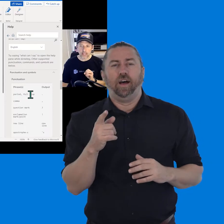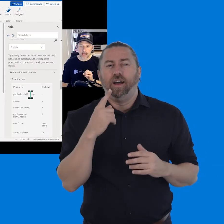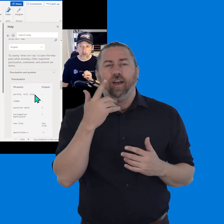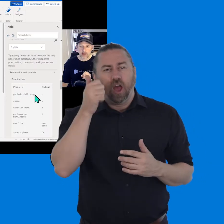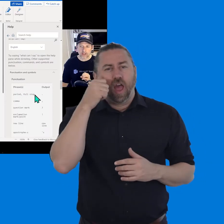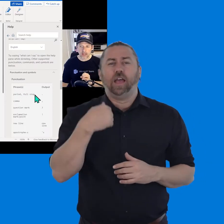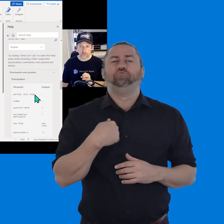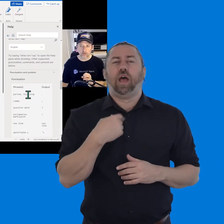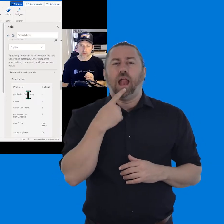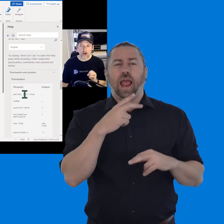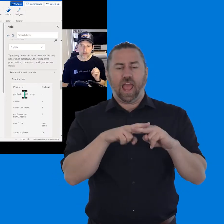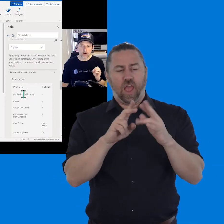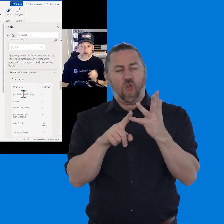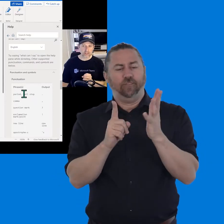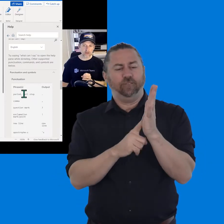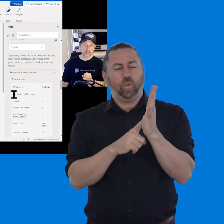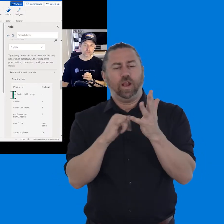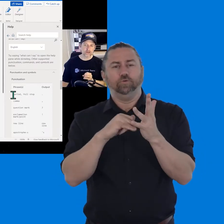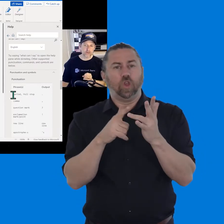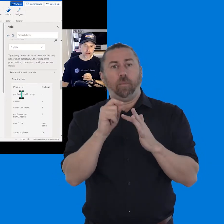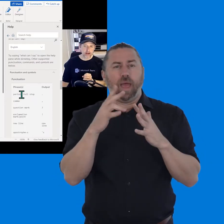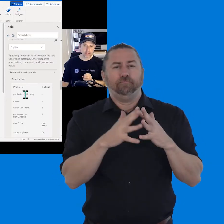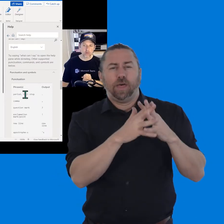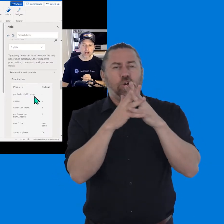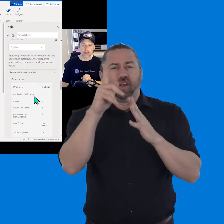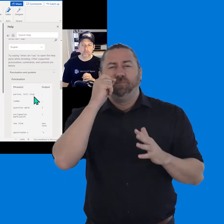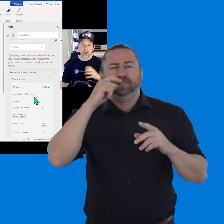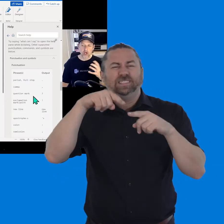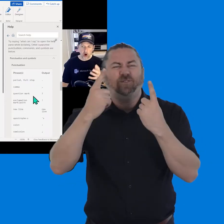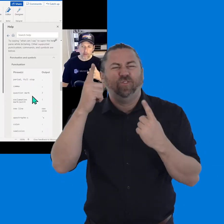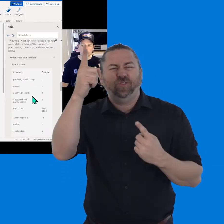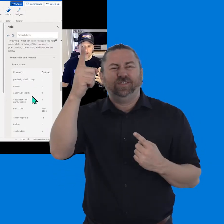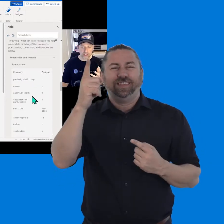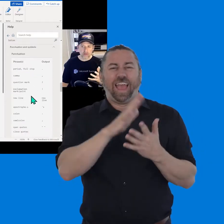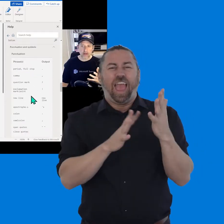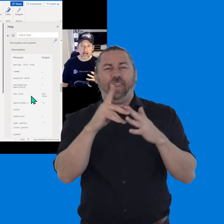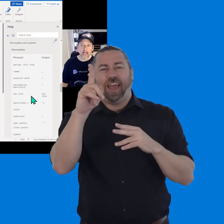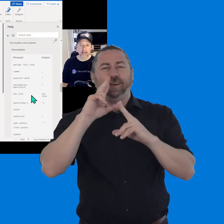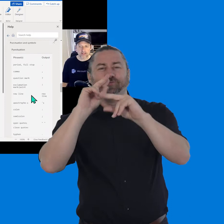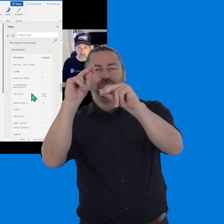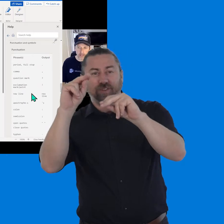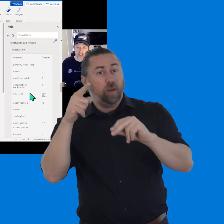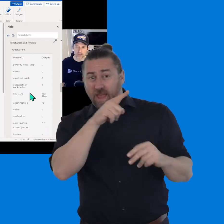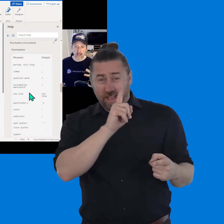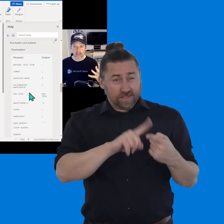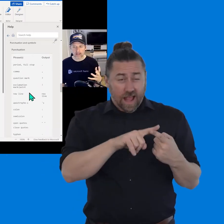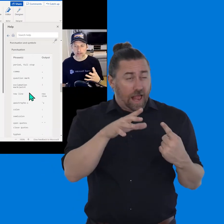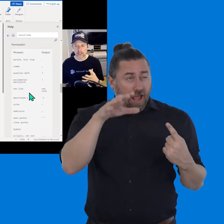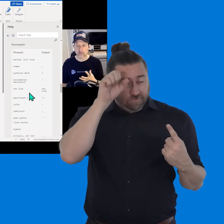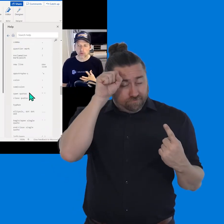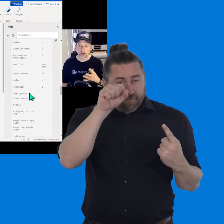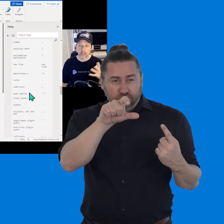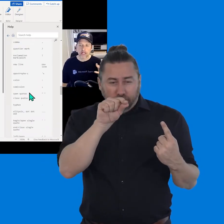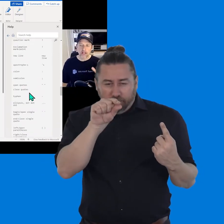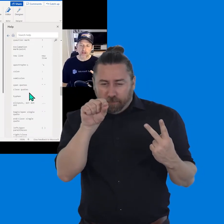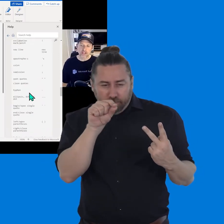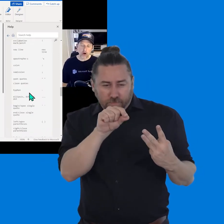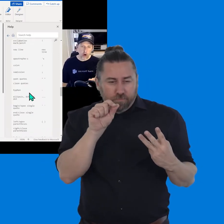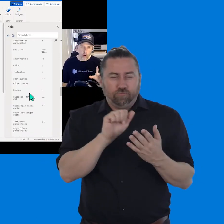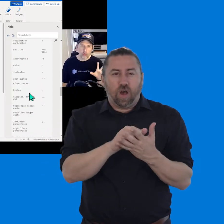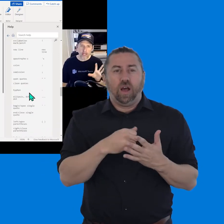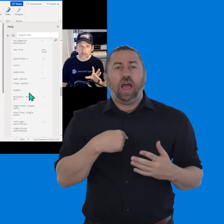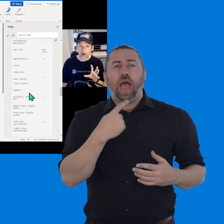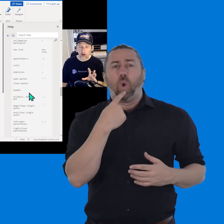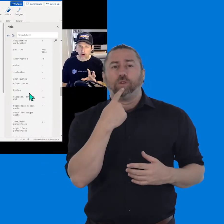Australian or UK way of saying full stop, but it also listens for the American way, comma, question mark, exclamation point. There's